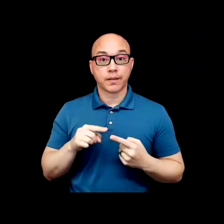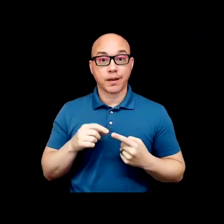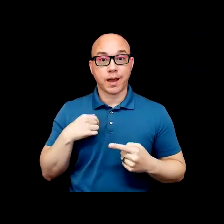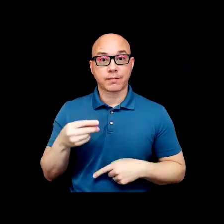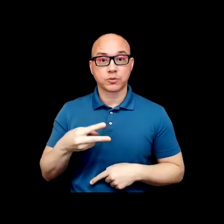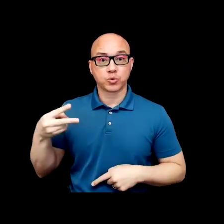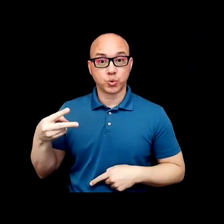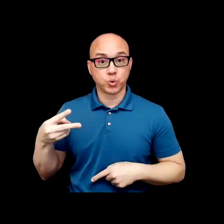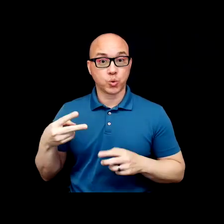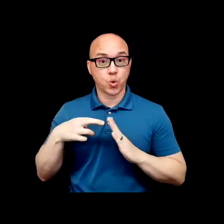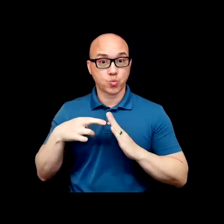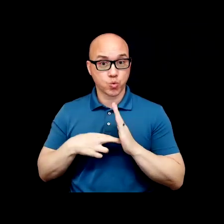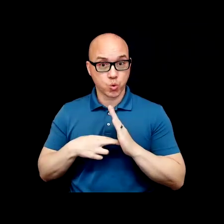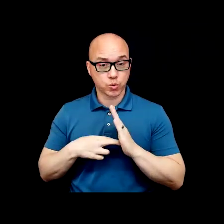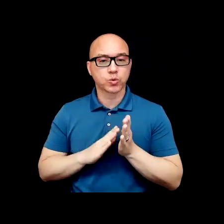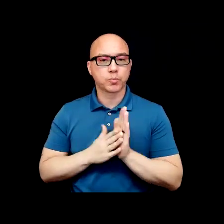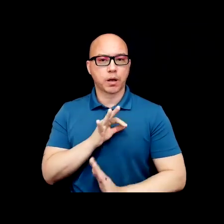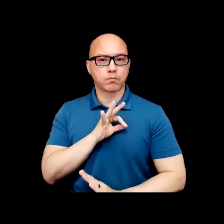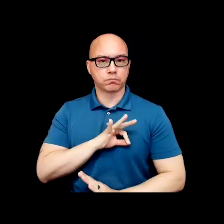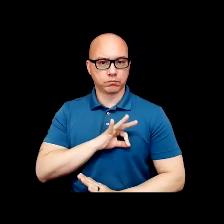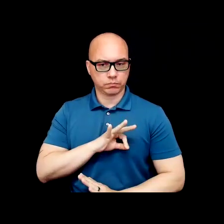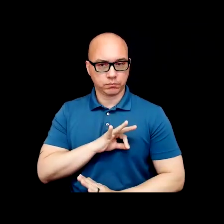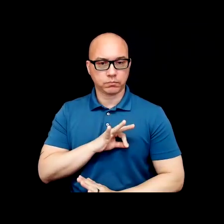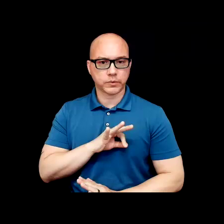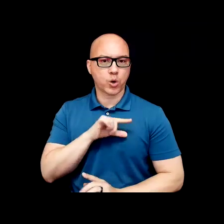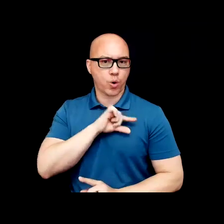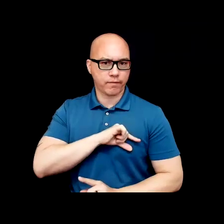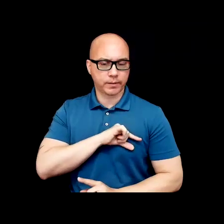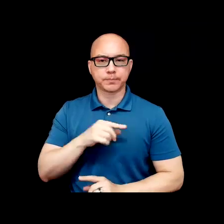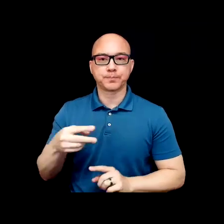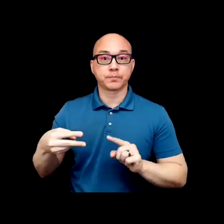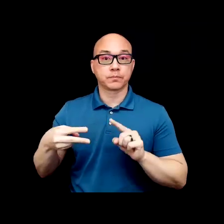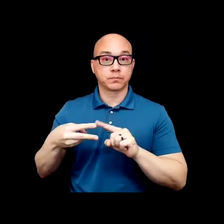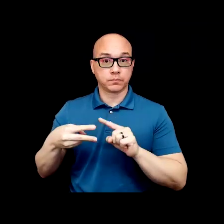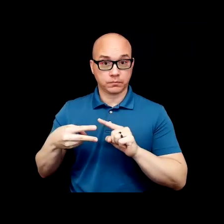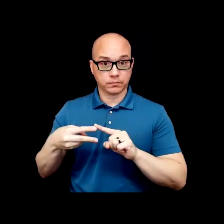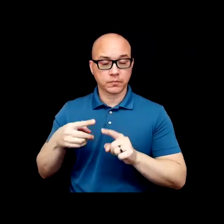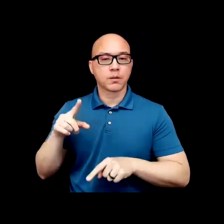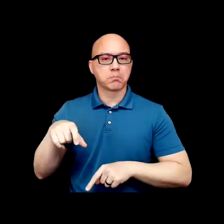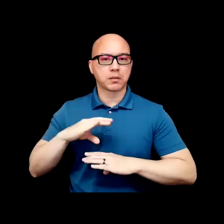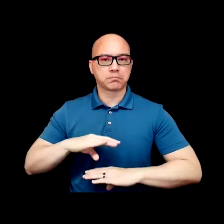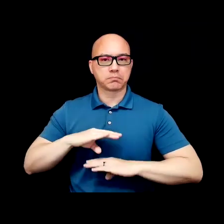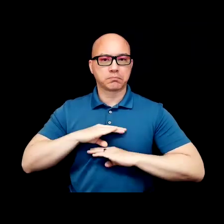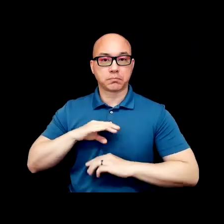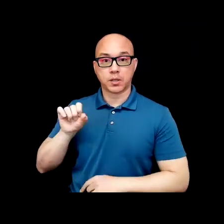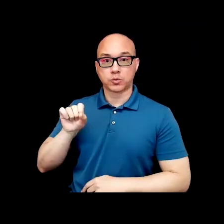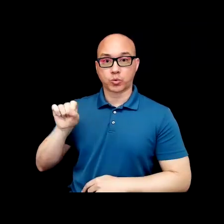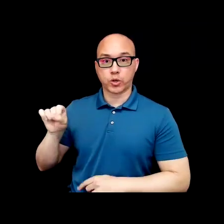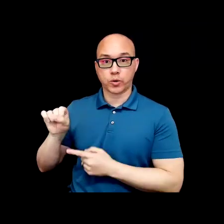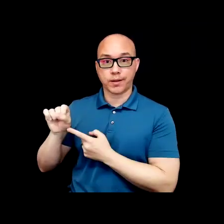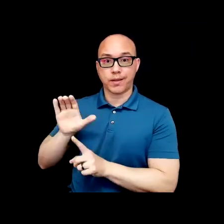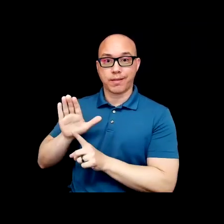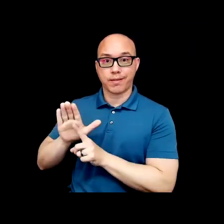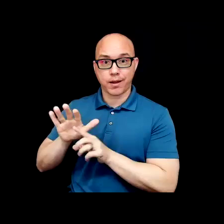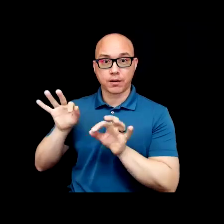the SSDI benefit. First, a person must meet Social Security's definition of disability or their